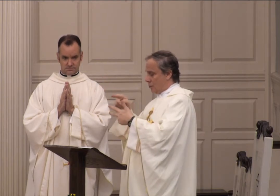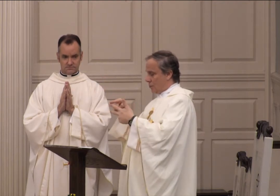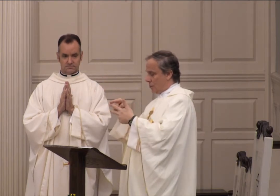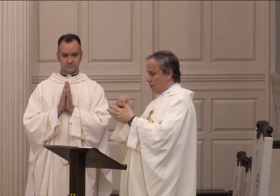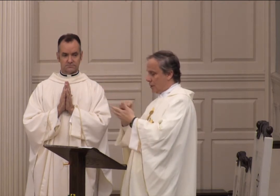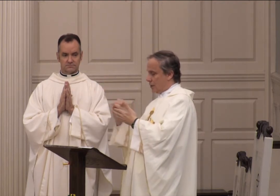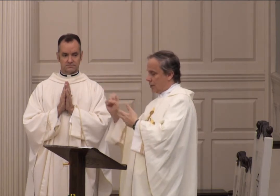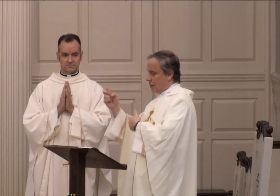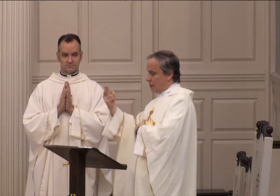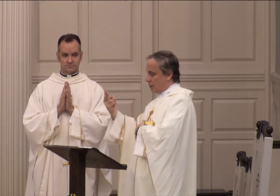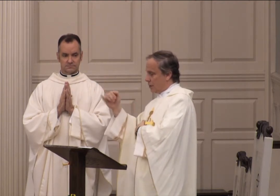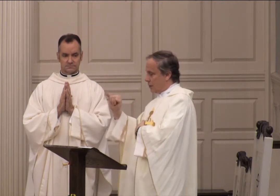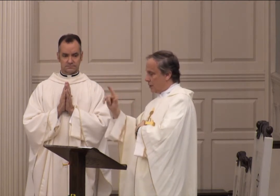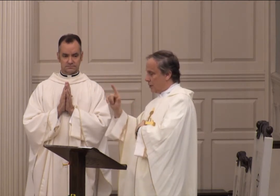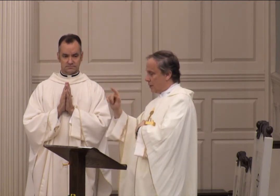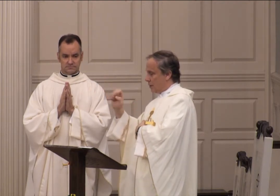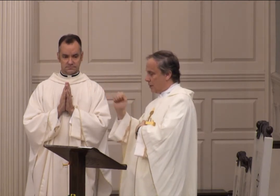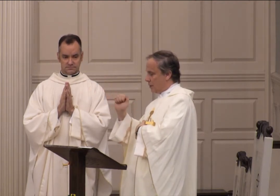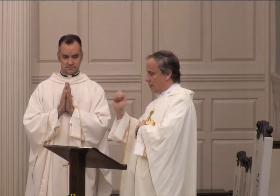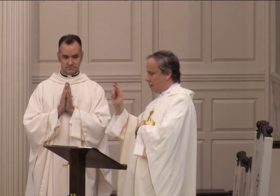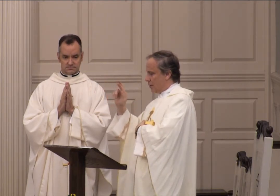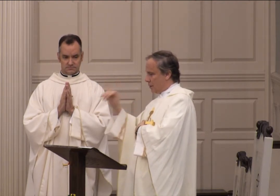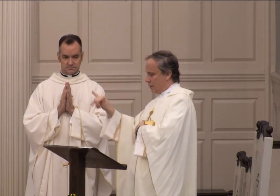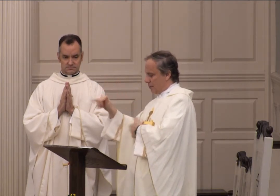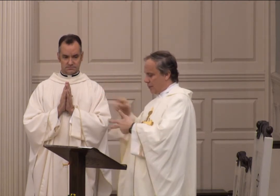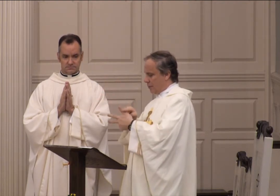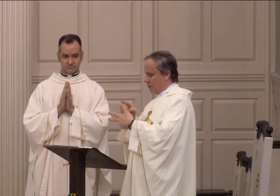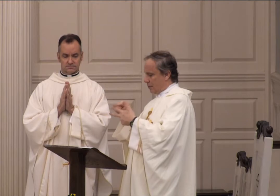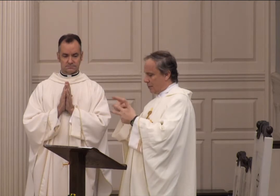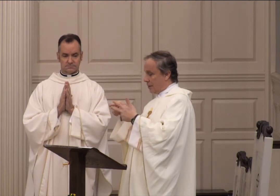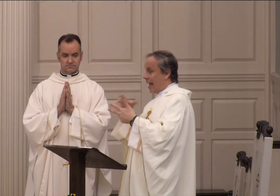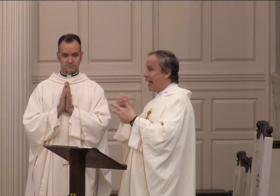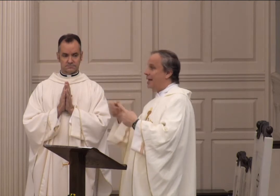by St. Jude and through the intercession of St. Jude and St. Hilary.